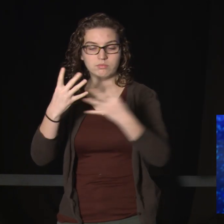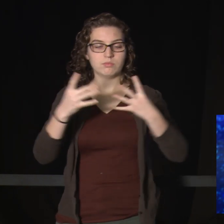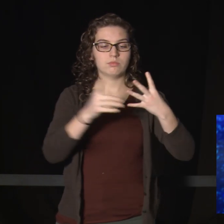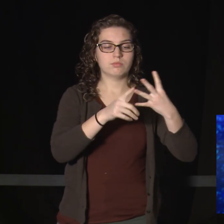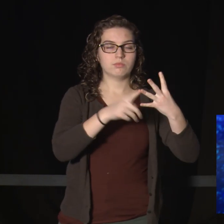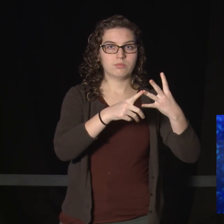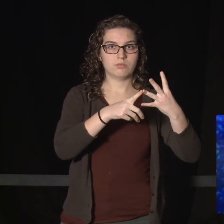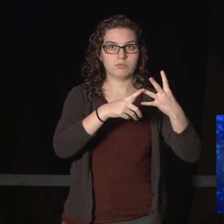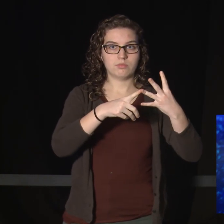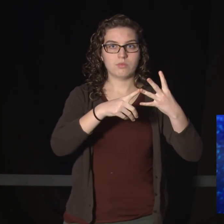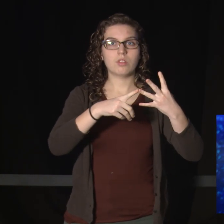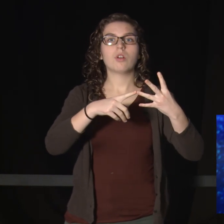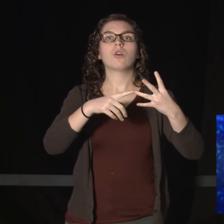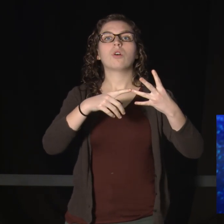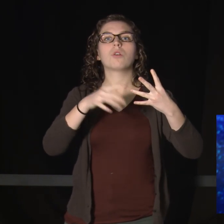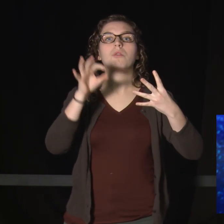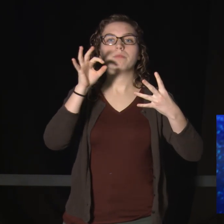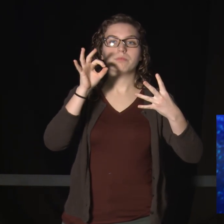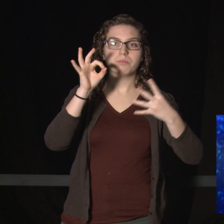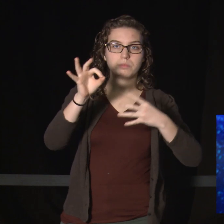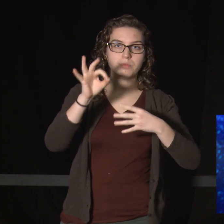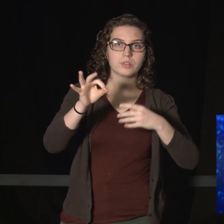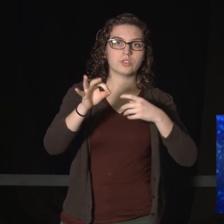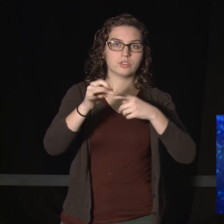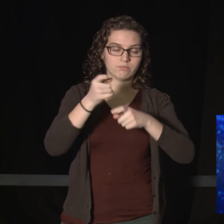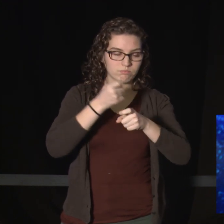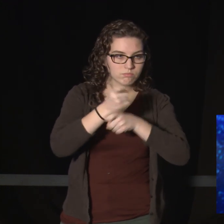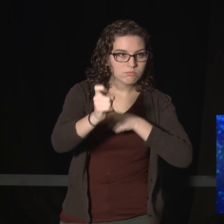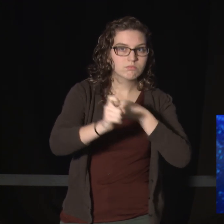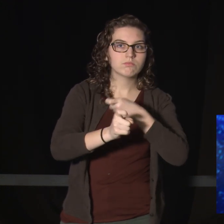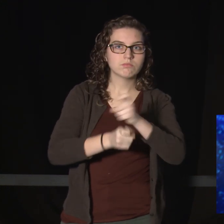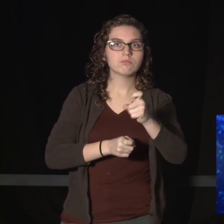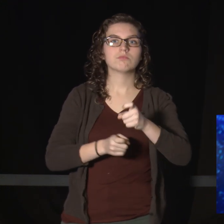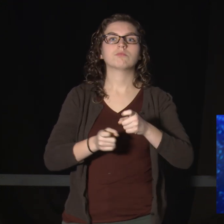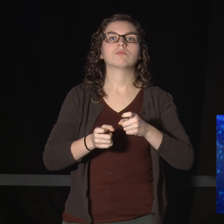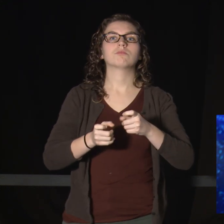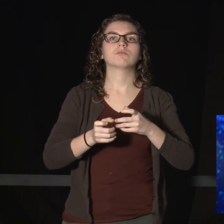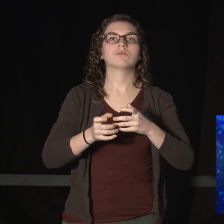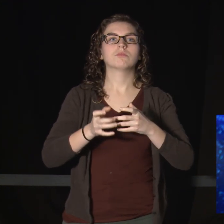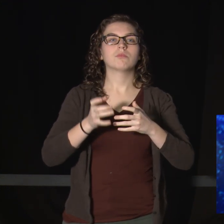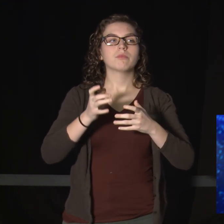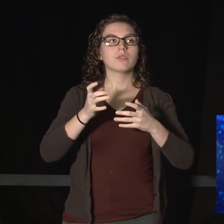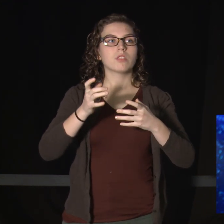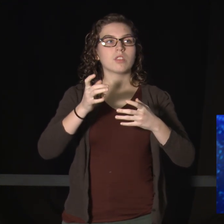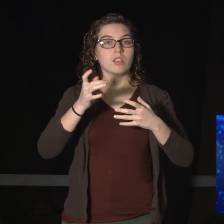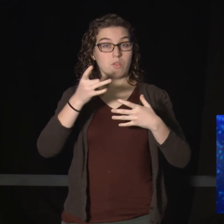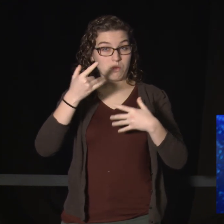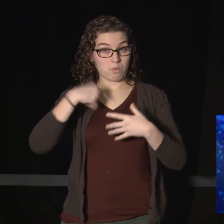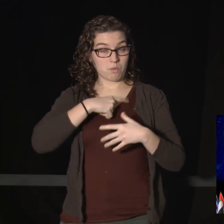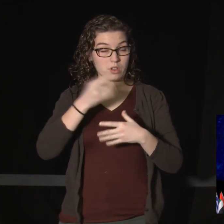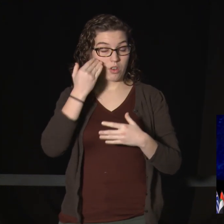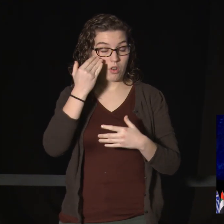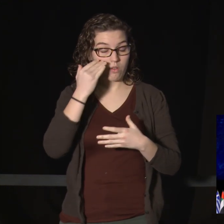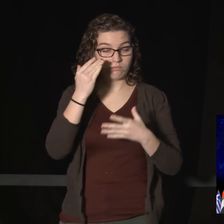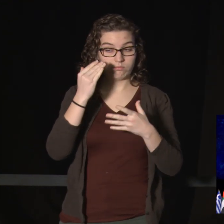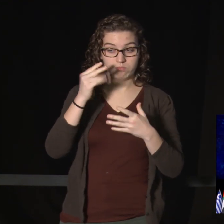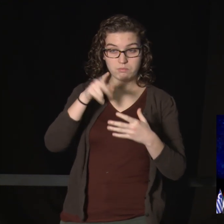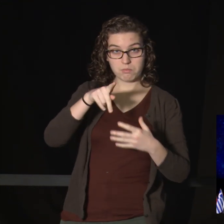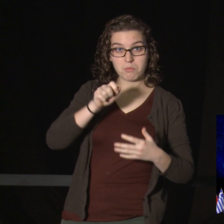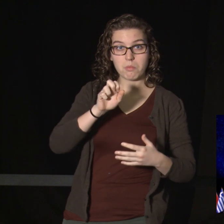Christian citizens were deprived of their citizenship. And we know from the narrative of Paul how important the citizenship could